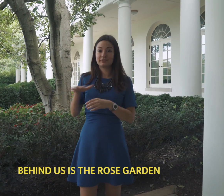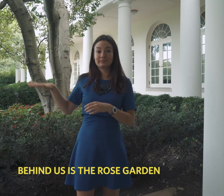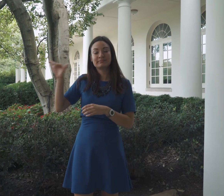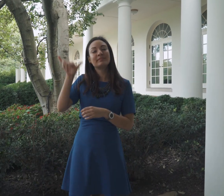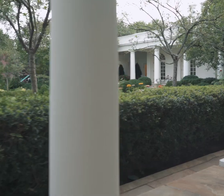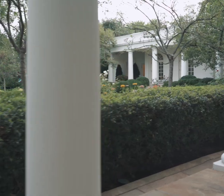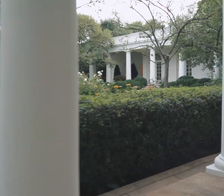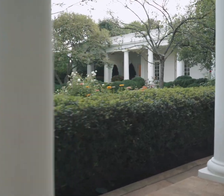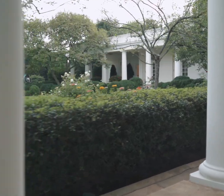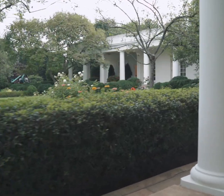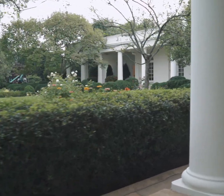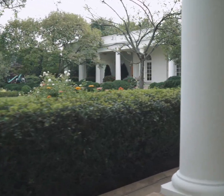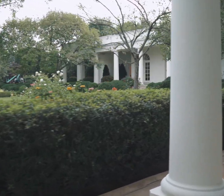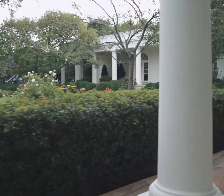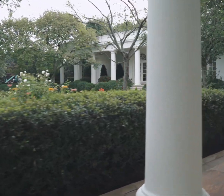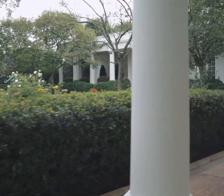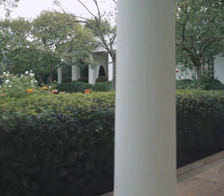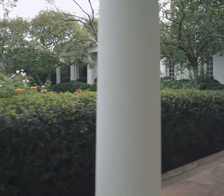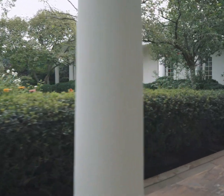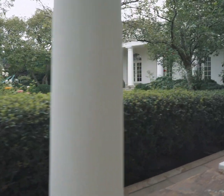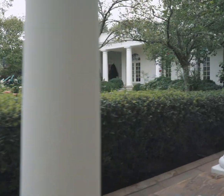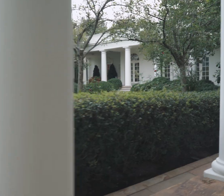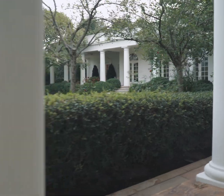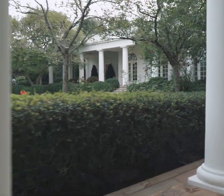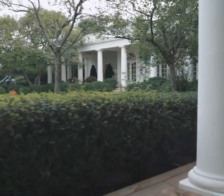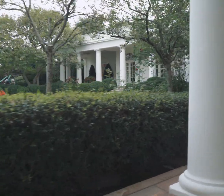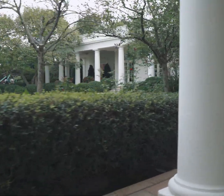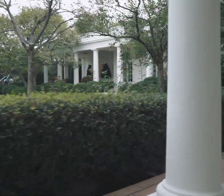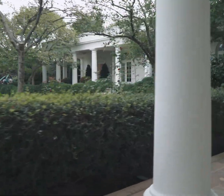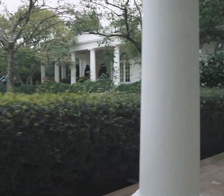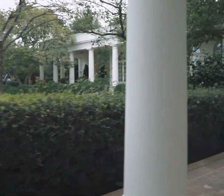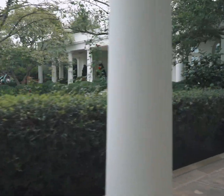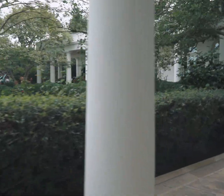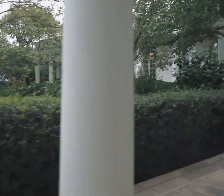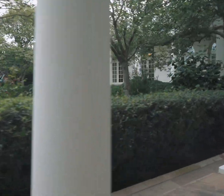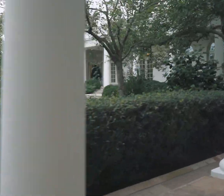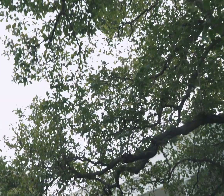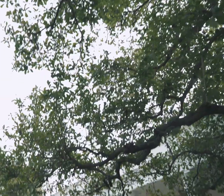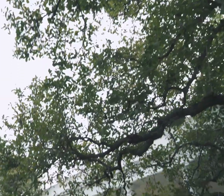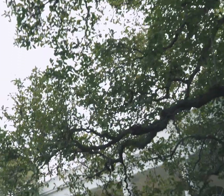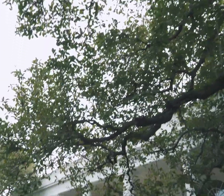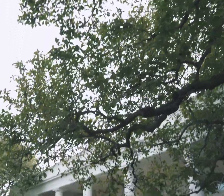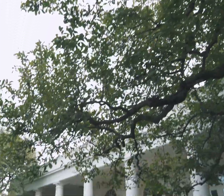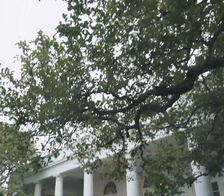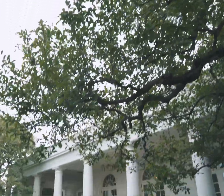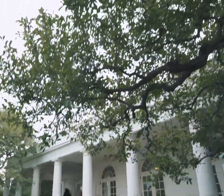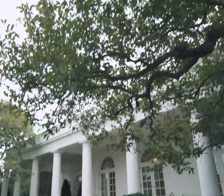hedges, and flowering plants with blooms in white and pink. The limbs of a tree spread towards several steps that extend to a manicured area